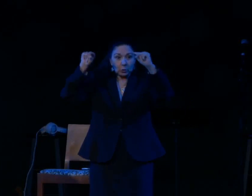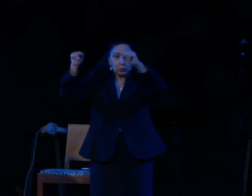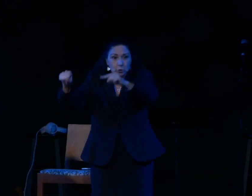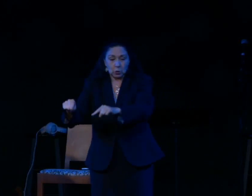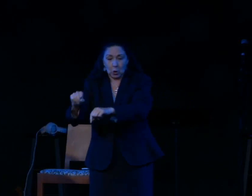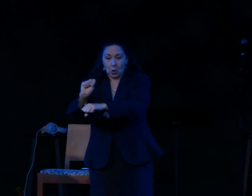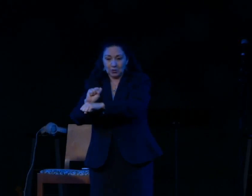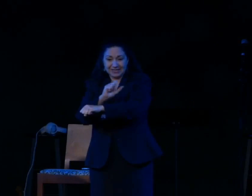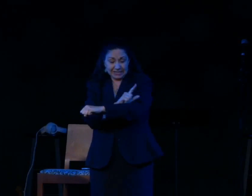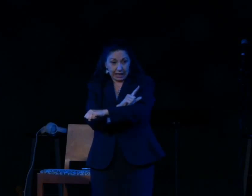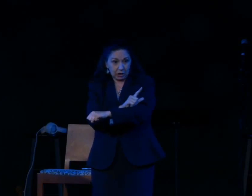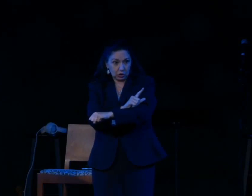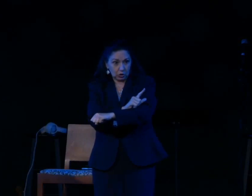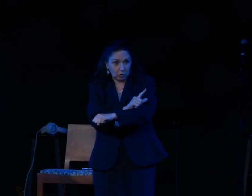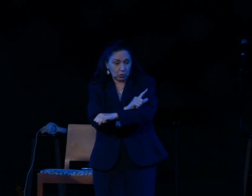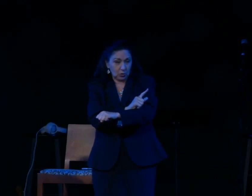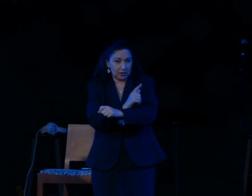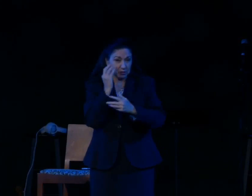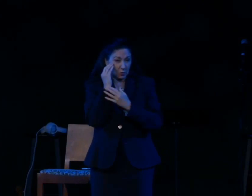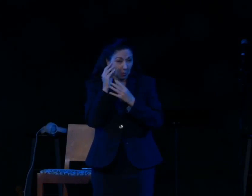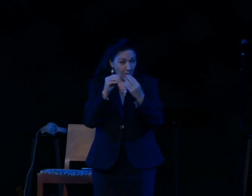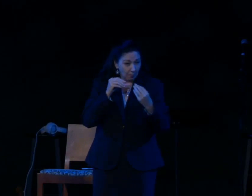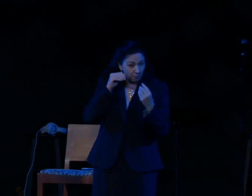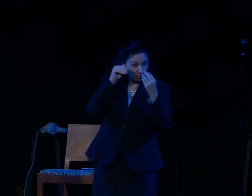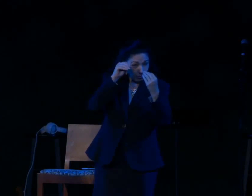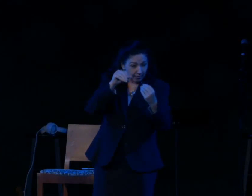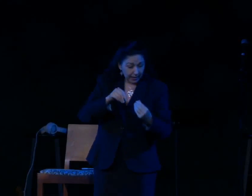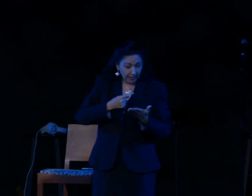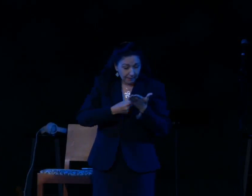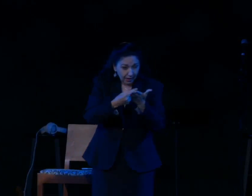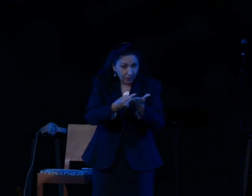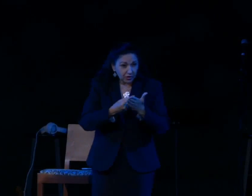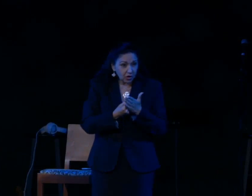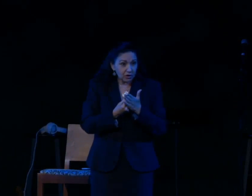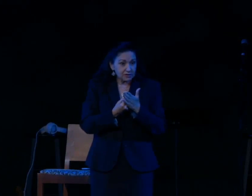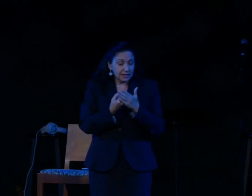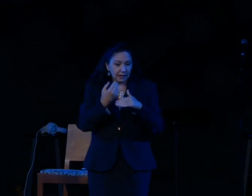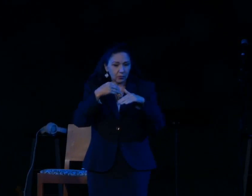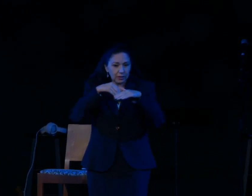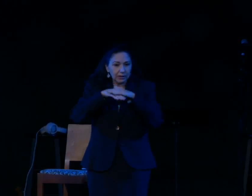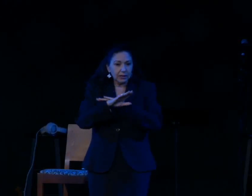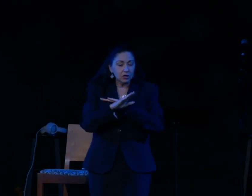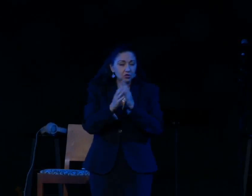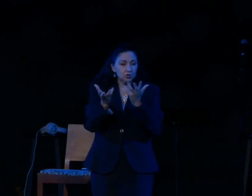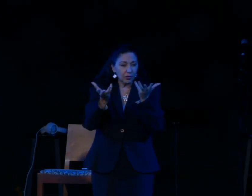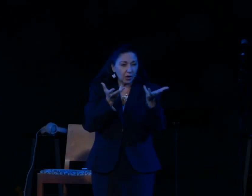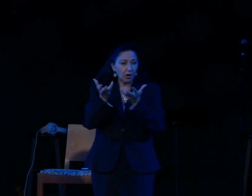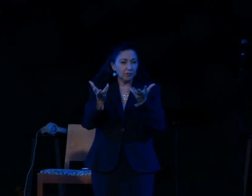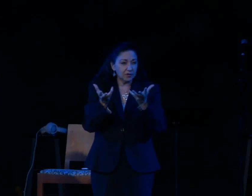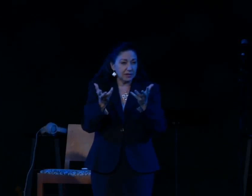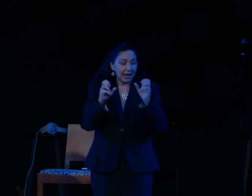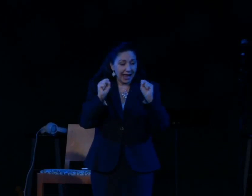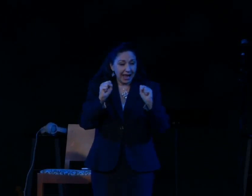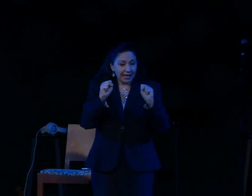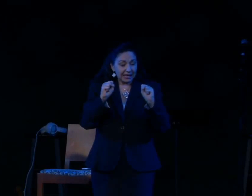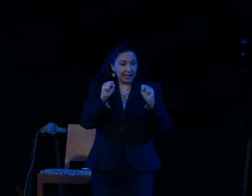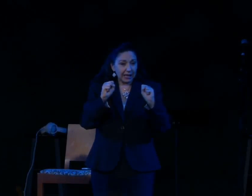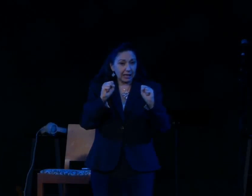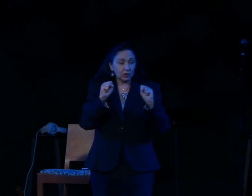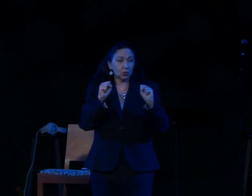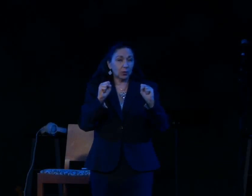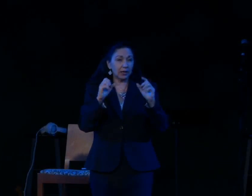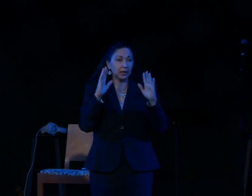local context to have these difficult conversations. Can we enter into them in such a way that we are not looking